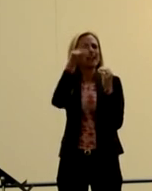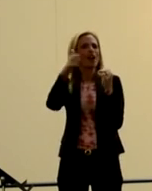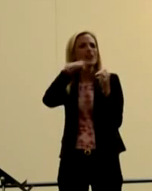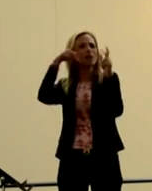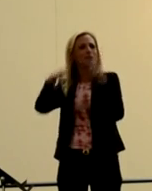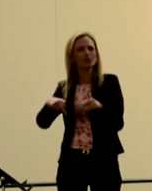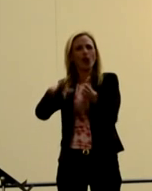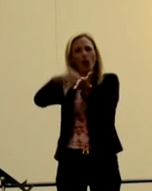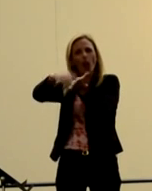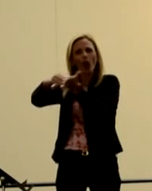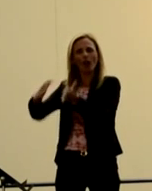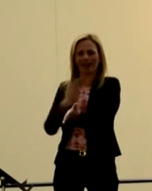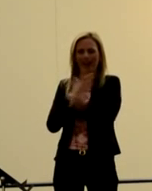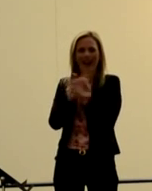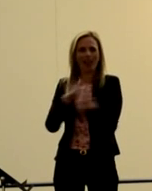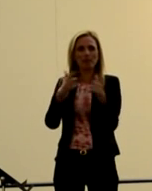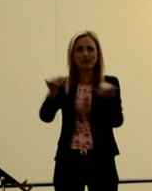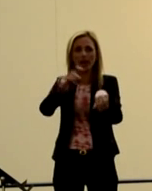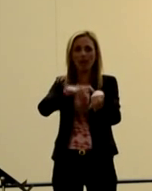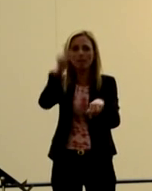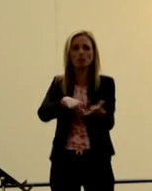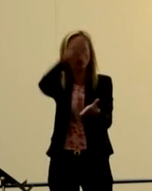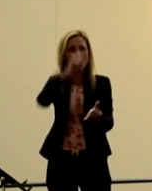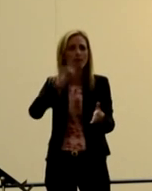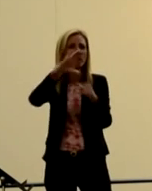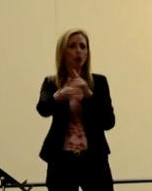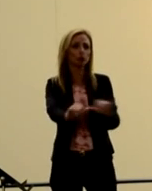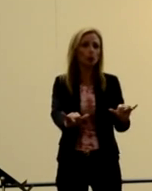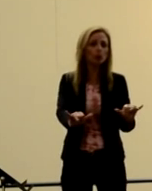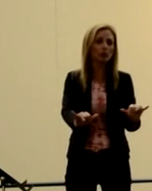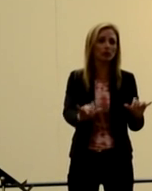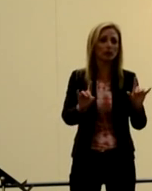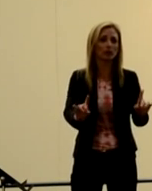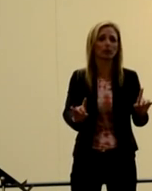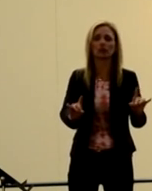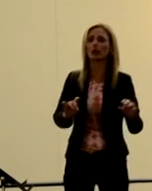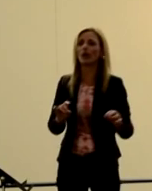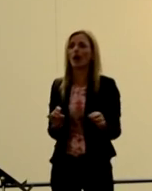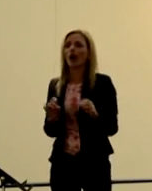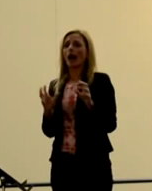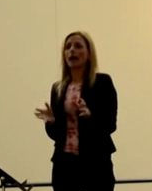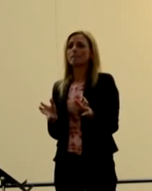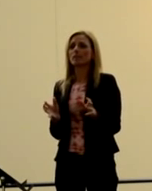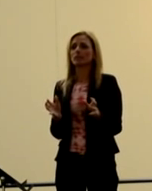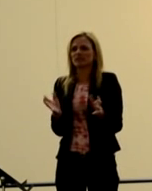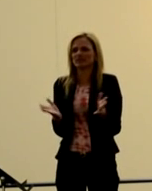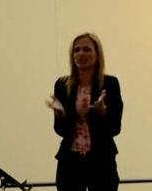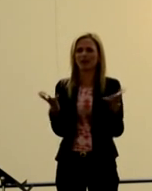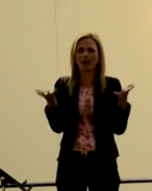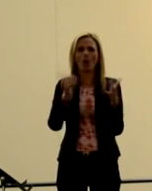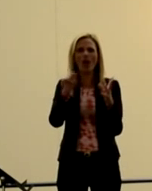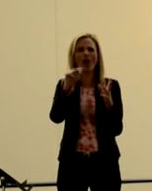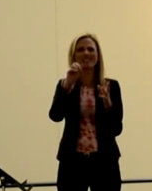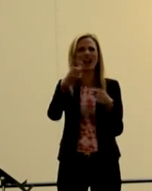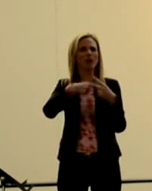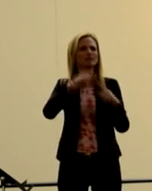thrilled to see another hearing person learning sign language. But at the same time, you have to understand about deaf culture too. It's just not about language.